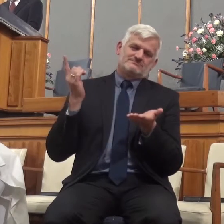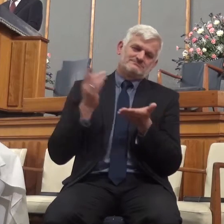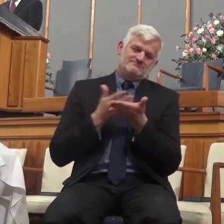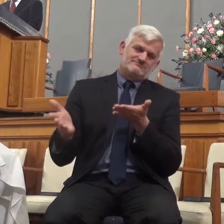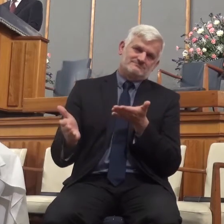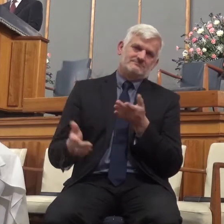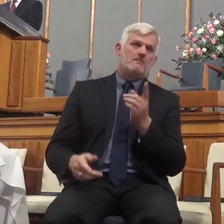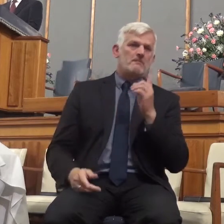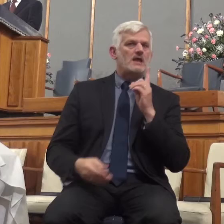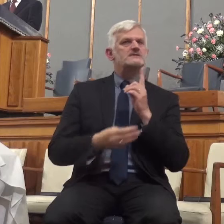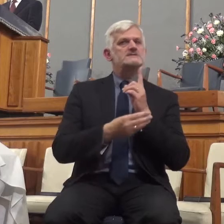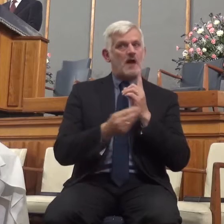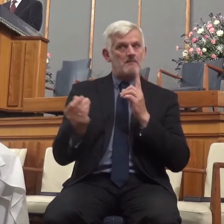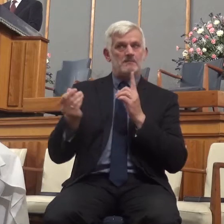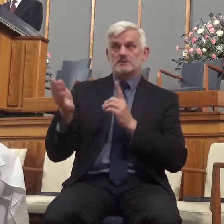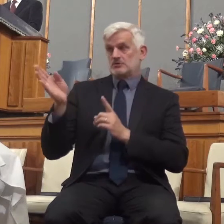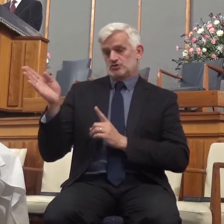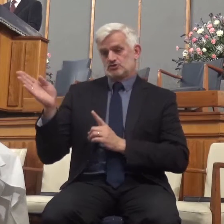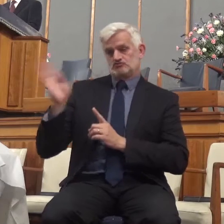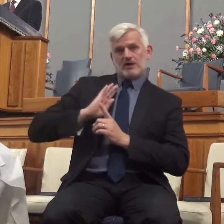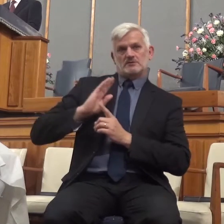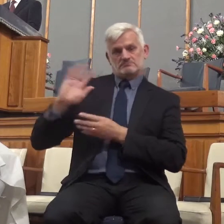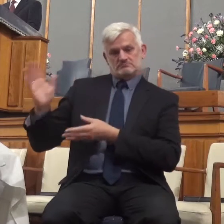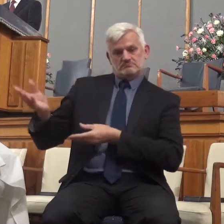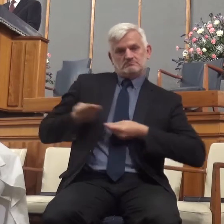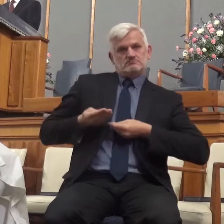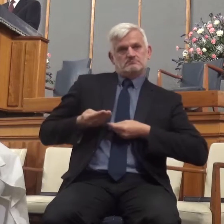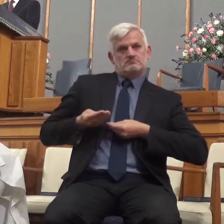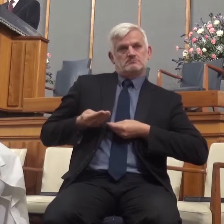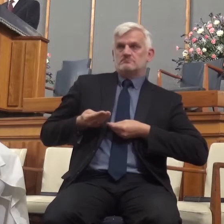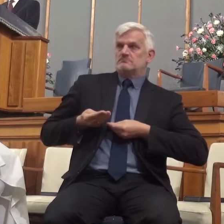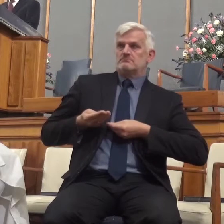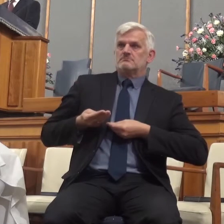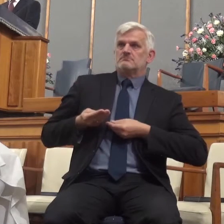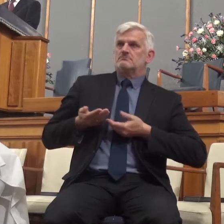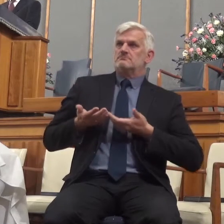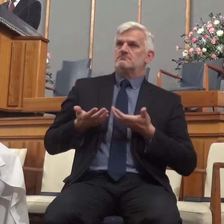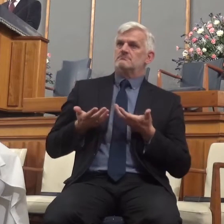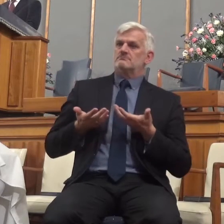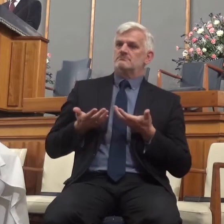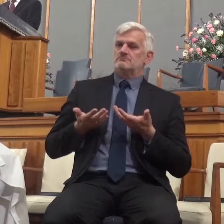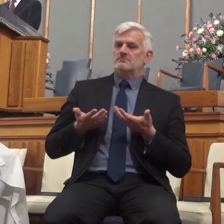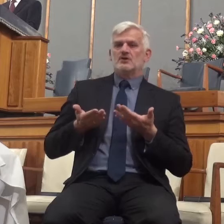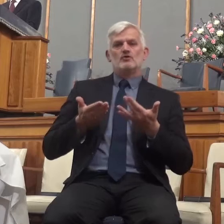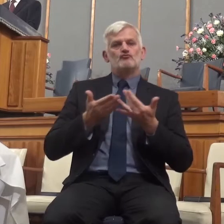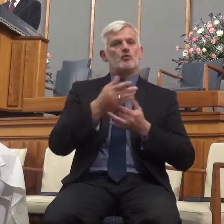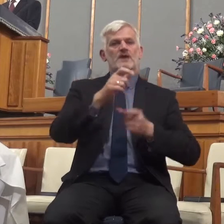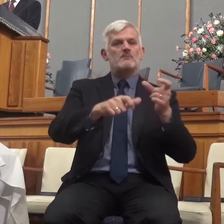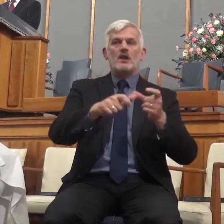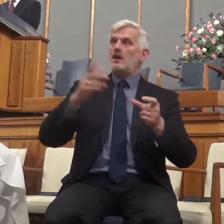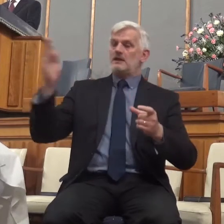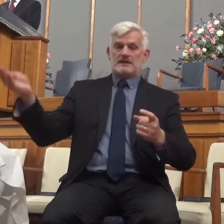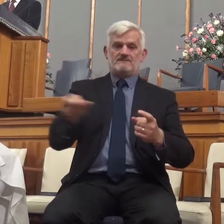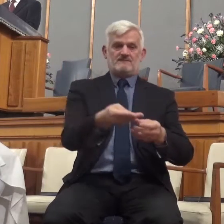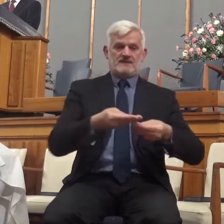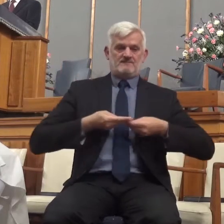and directly only from Him. Not through the instrumentality of man,